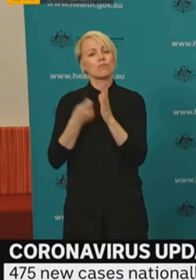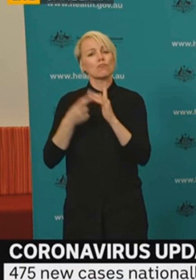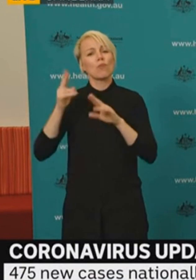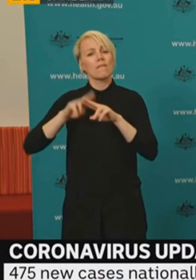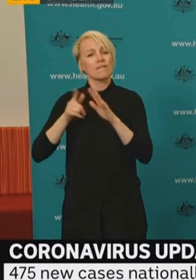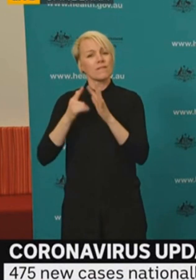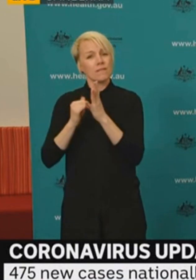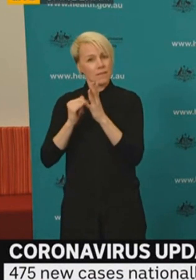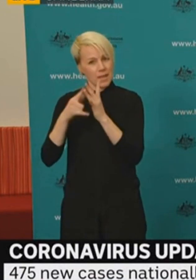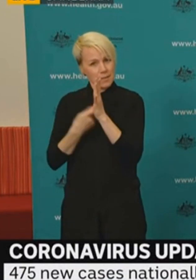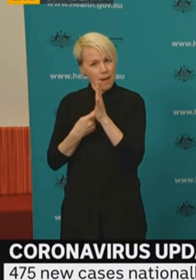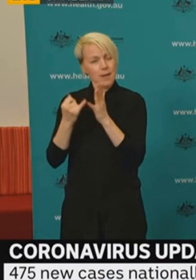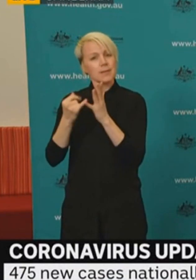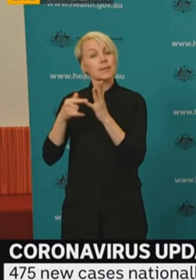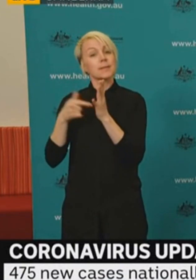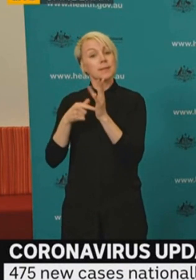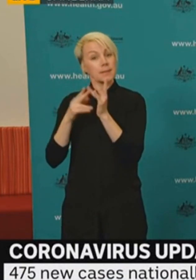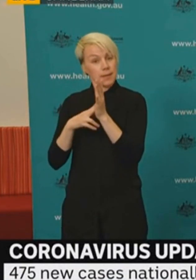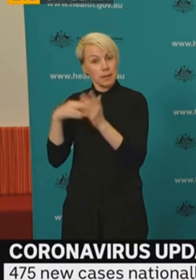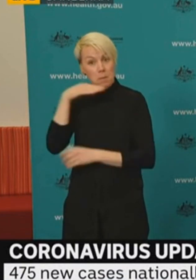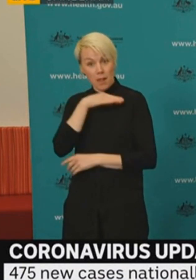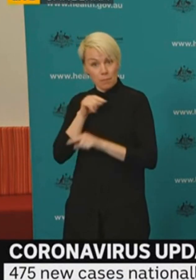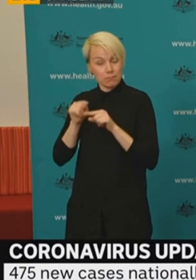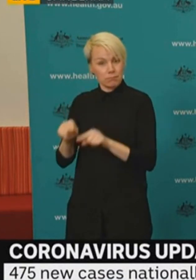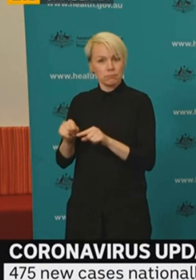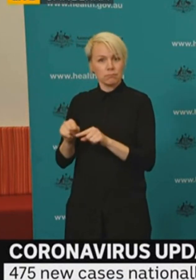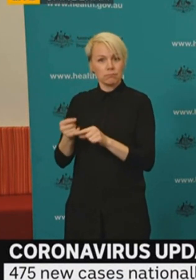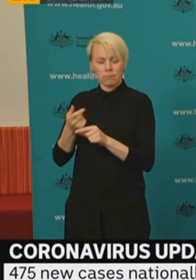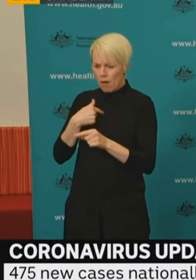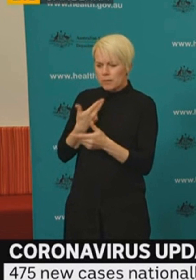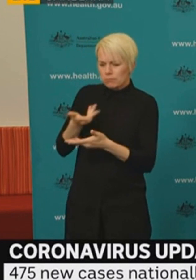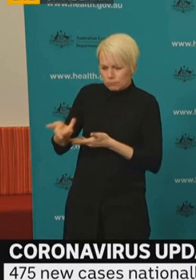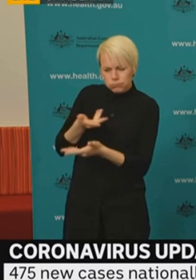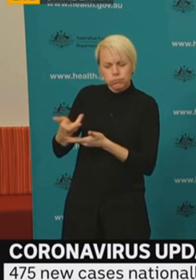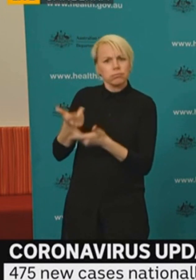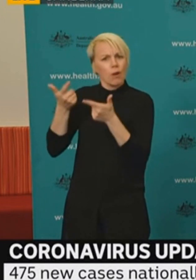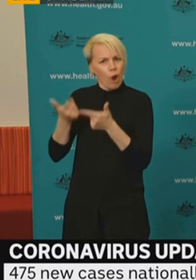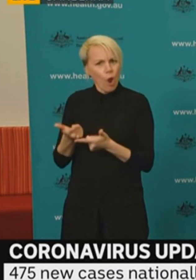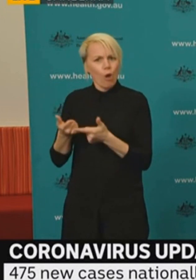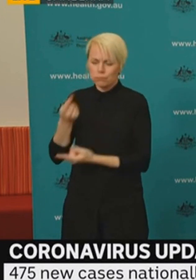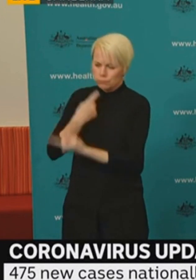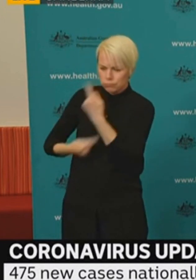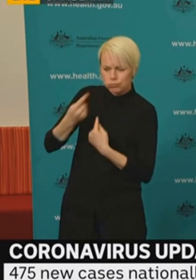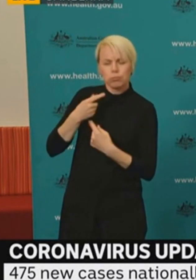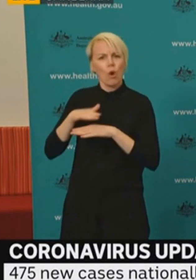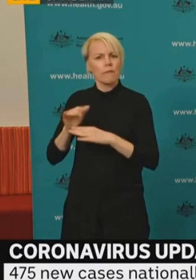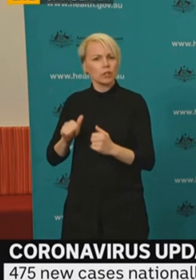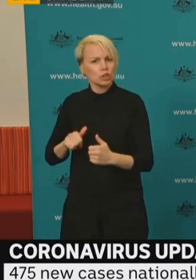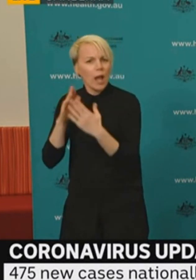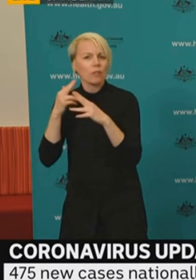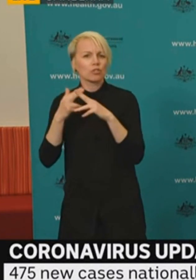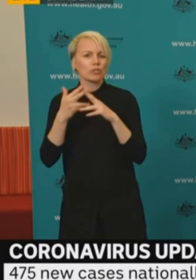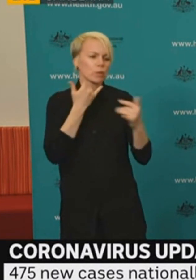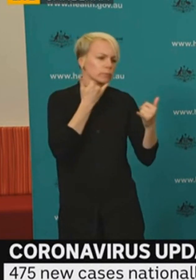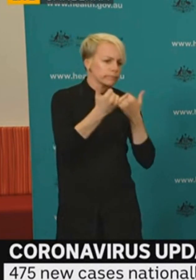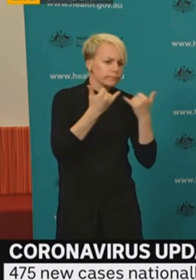give us extensive information about the situation in Victoria, including their challenges with regard to contact tracing and